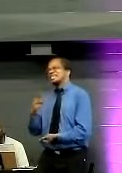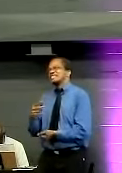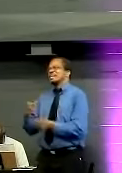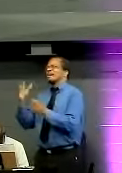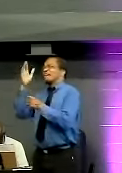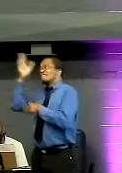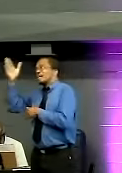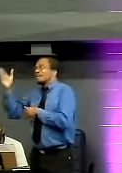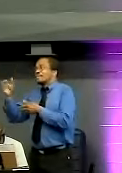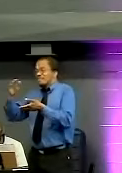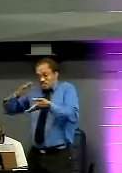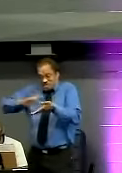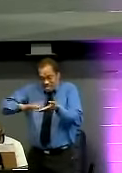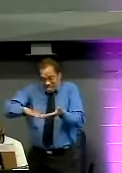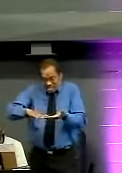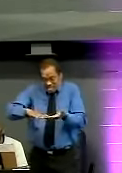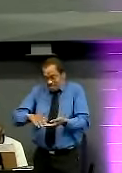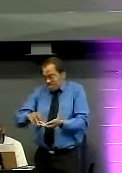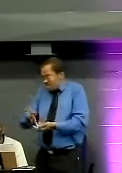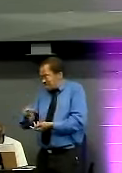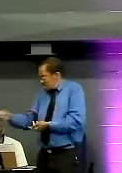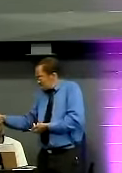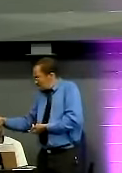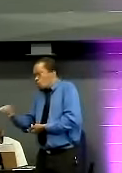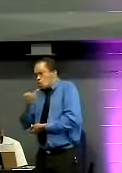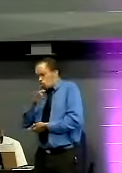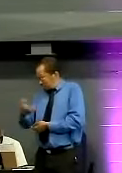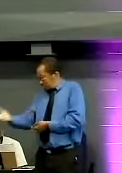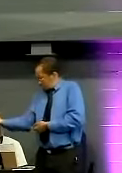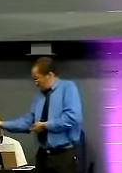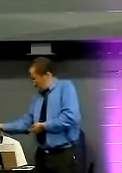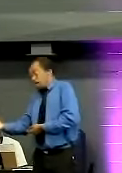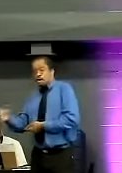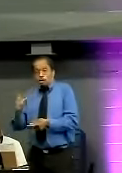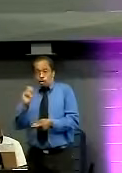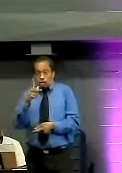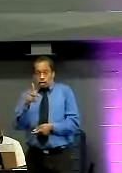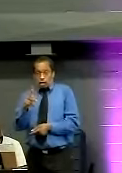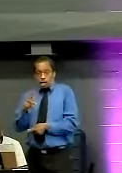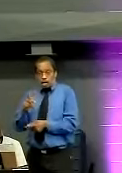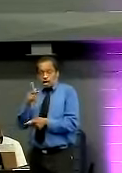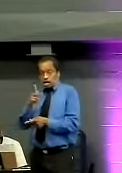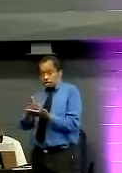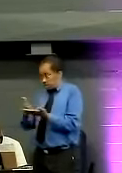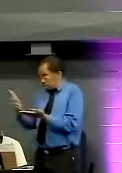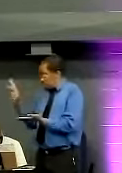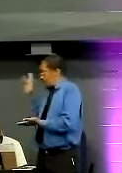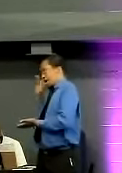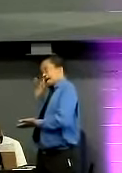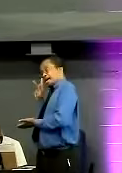who's the them? Well, here's part of the them. First part of the them is the past that got us in the